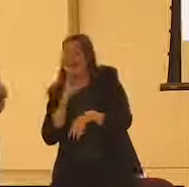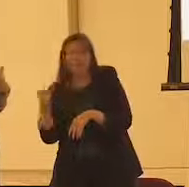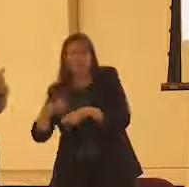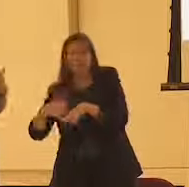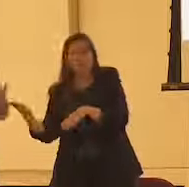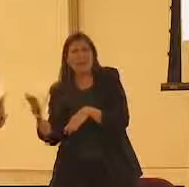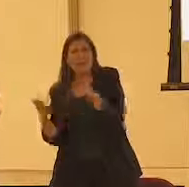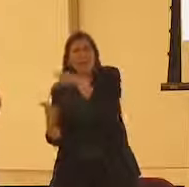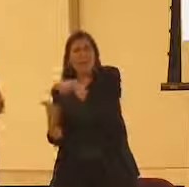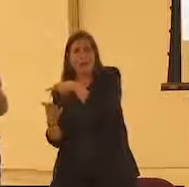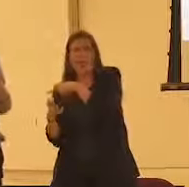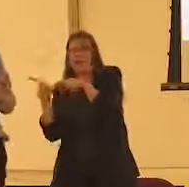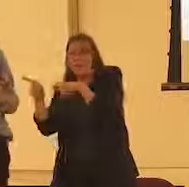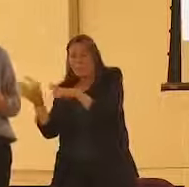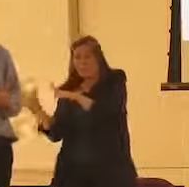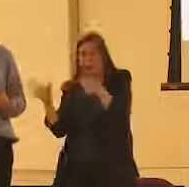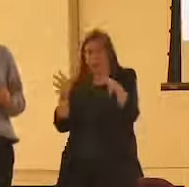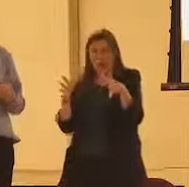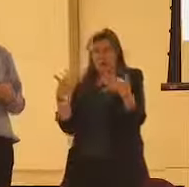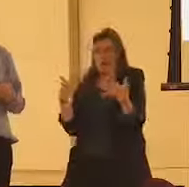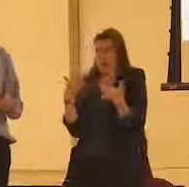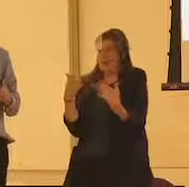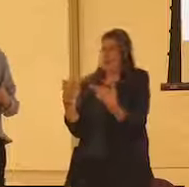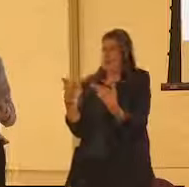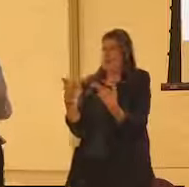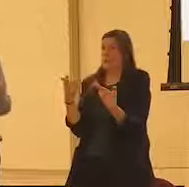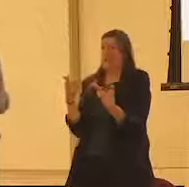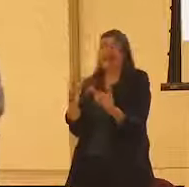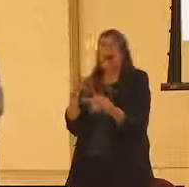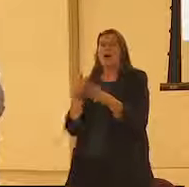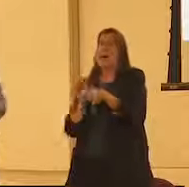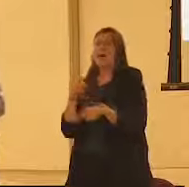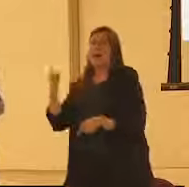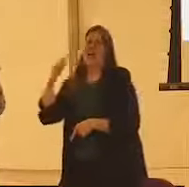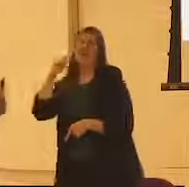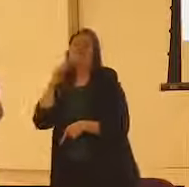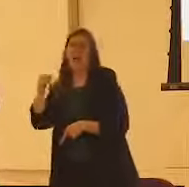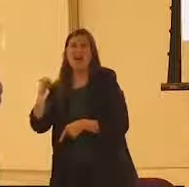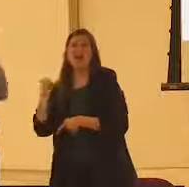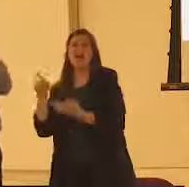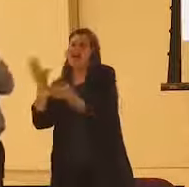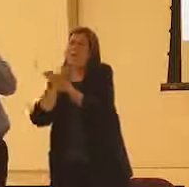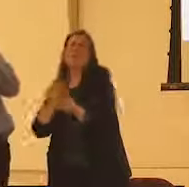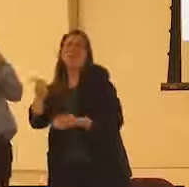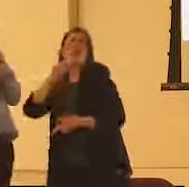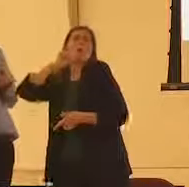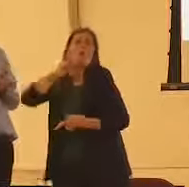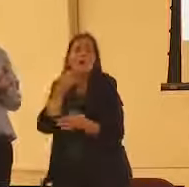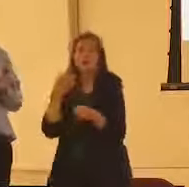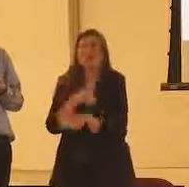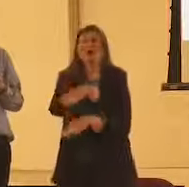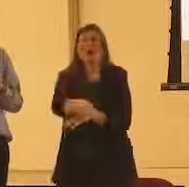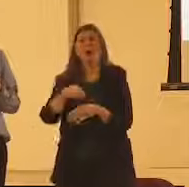really colour my, ooh, this person's deaf, therefore they must do that, or they must do this, which I know a lot of other doctors